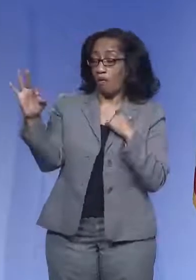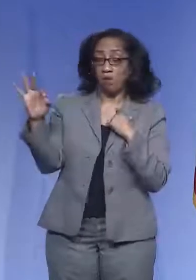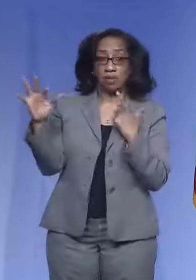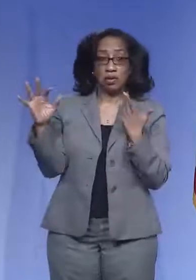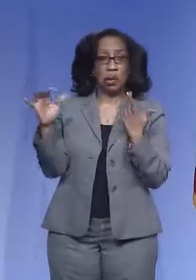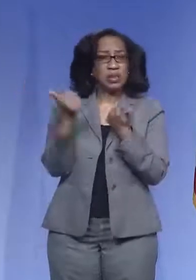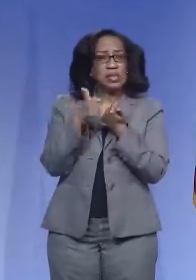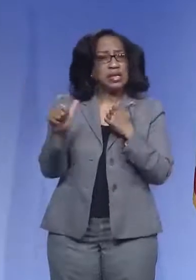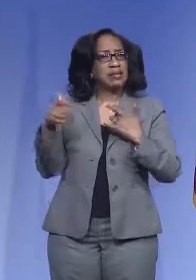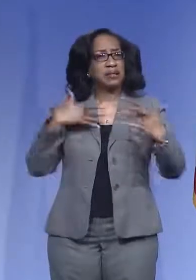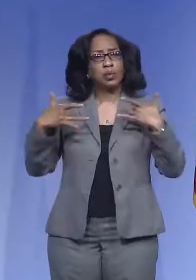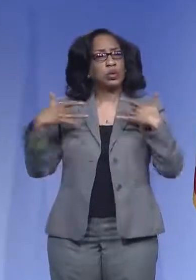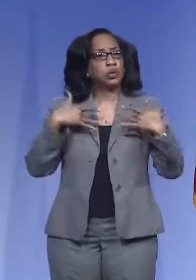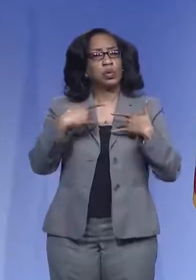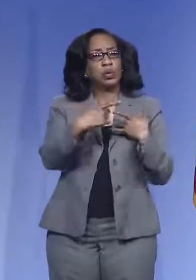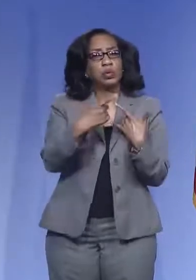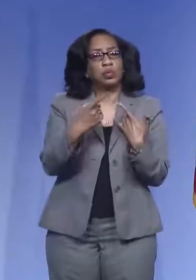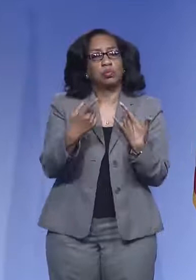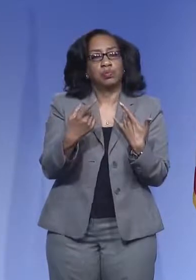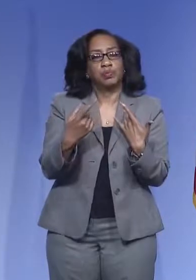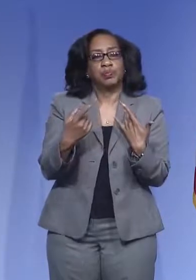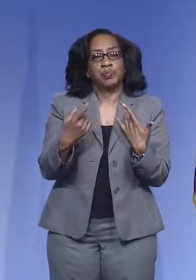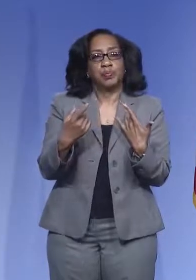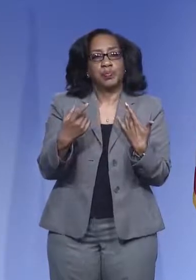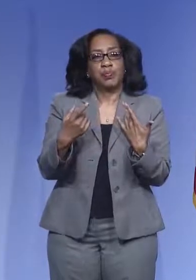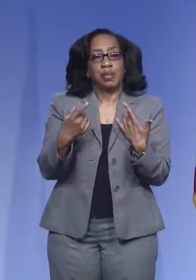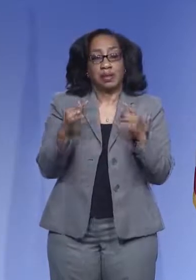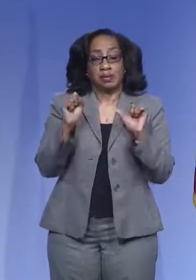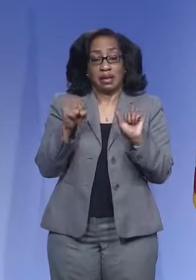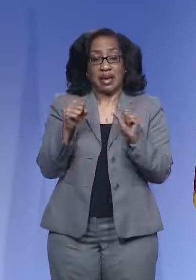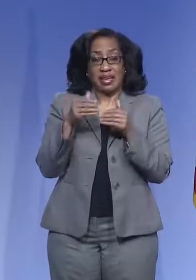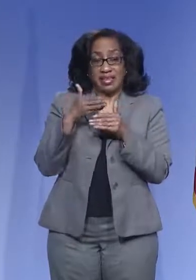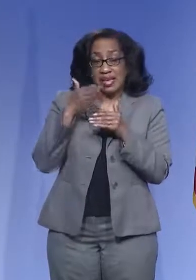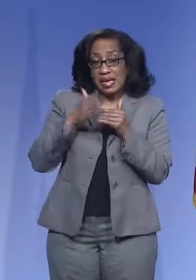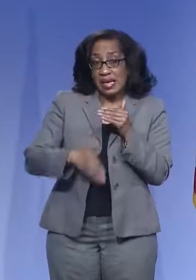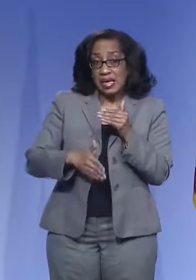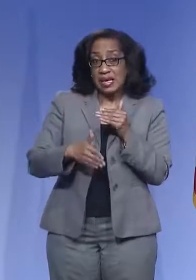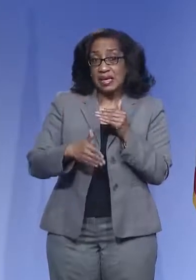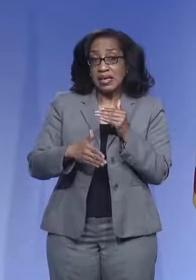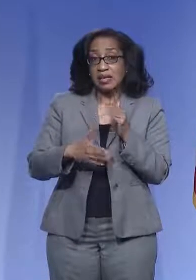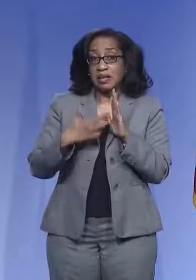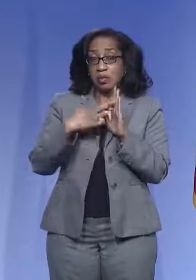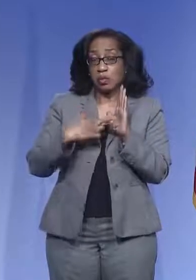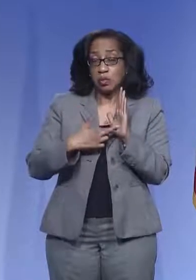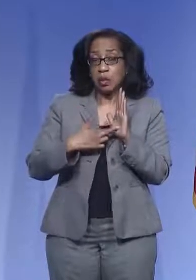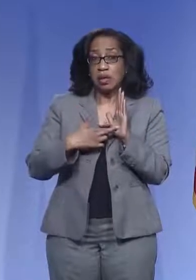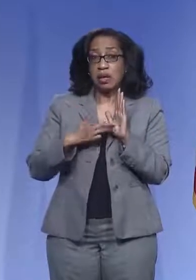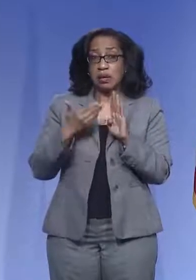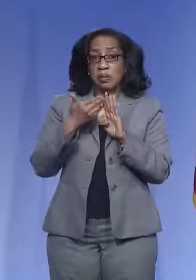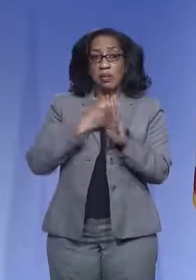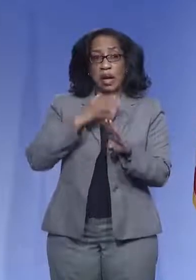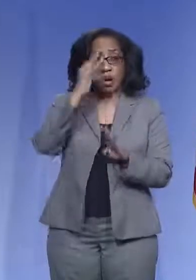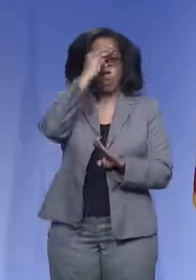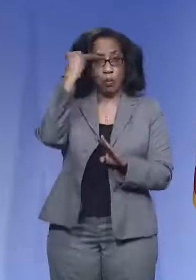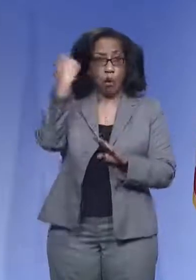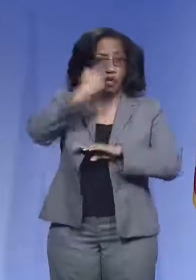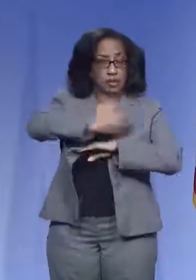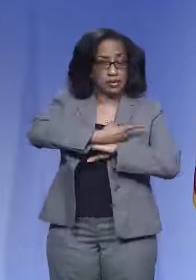concern in ending this ordinance or mandate by Memorial Day with the numbers that you see